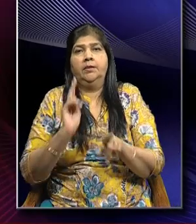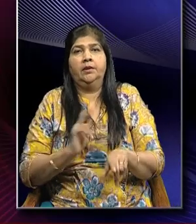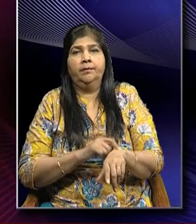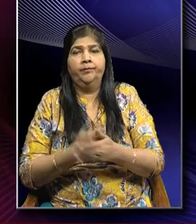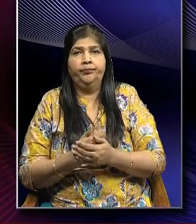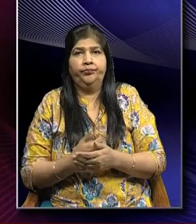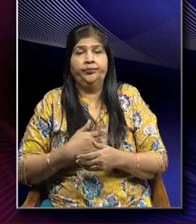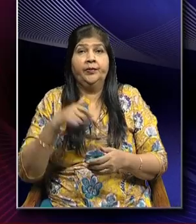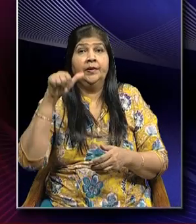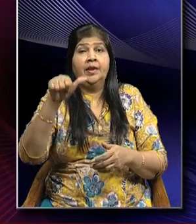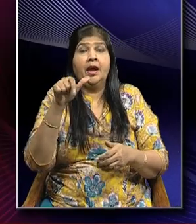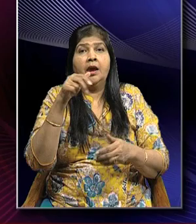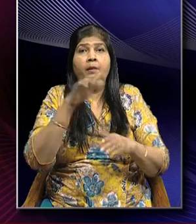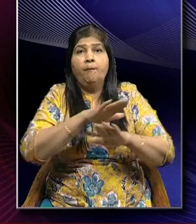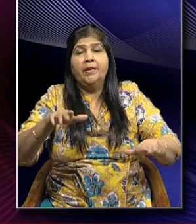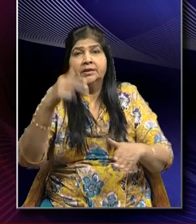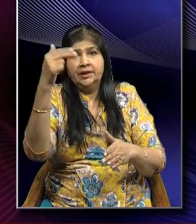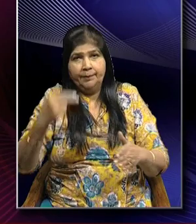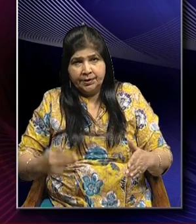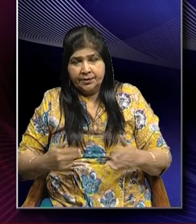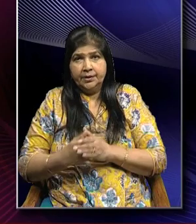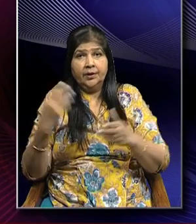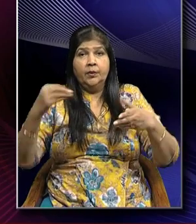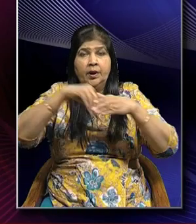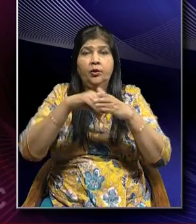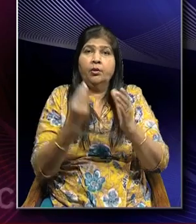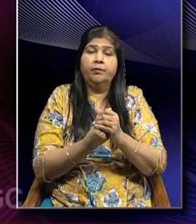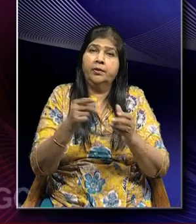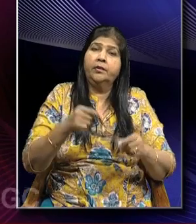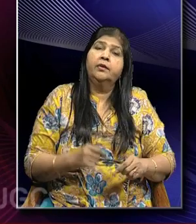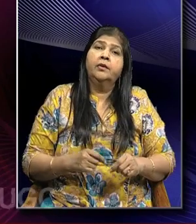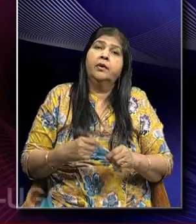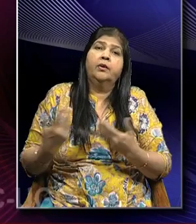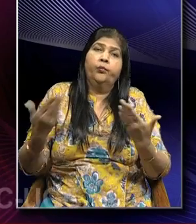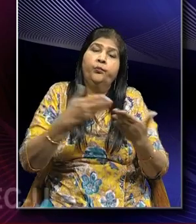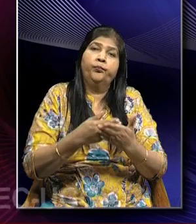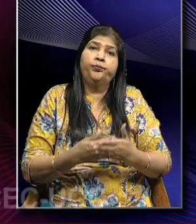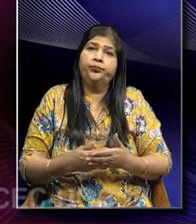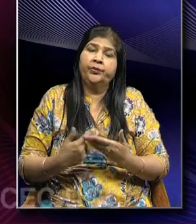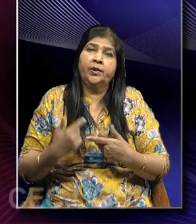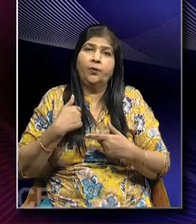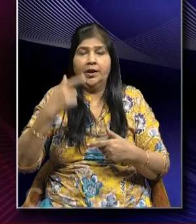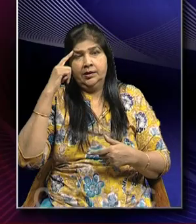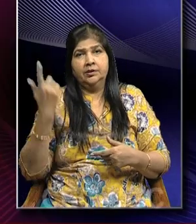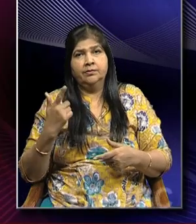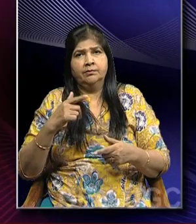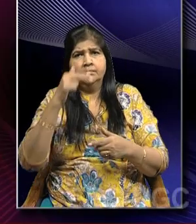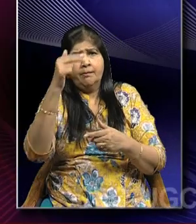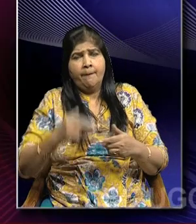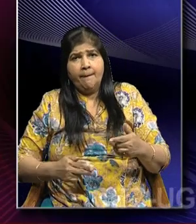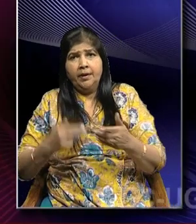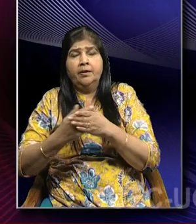learners, these are the 9 basic principles which have been incorporated while determining the parameters